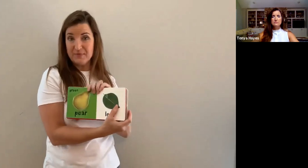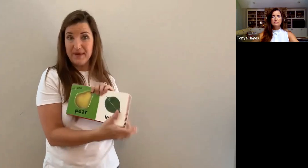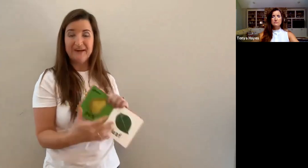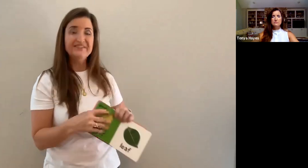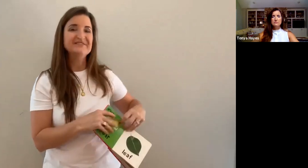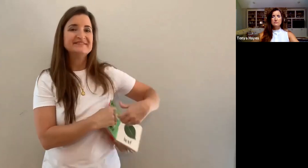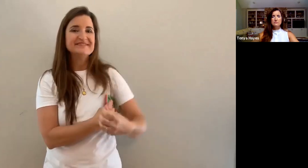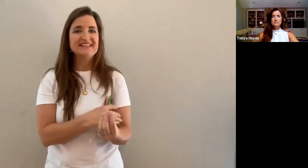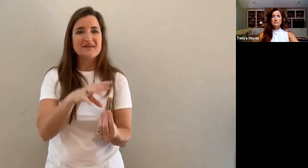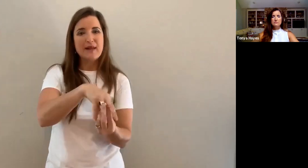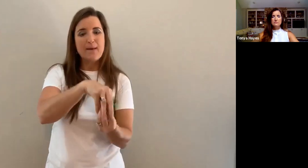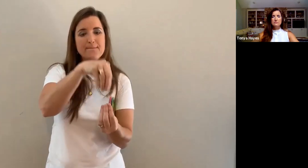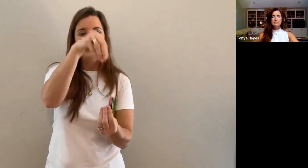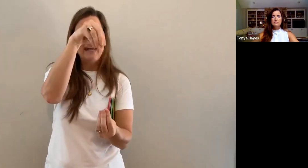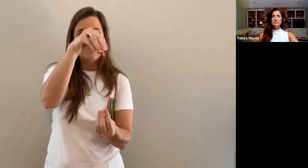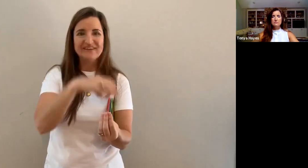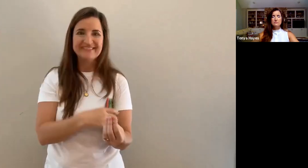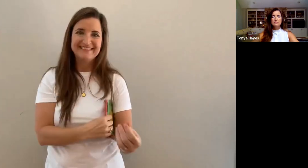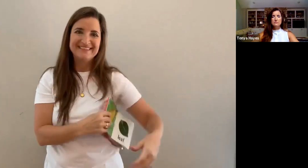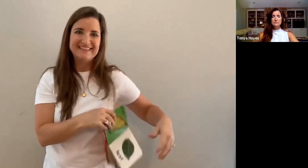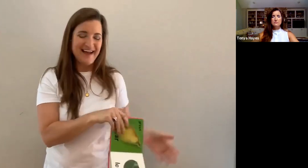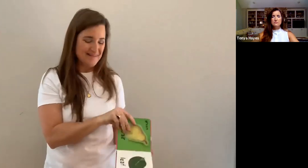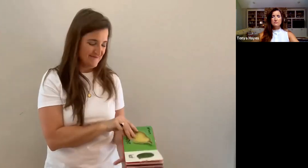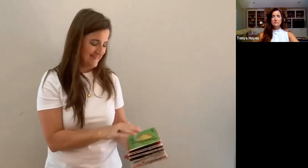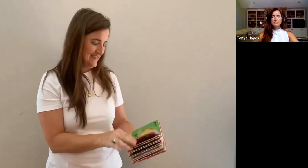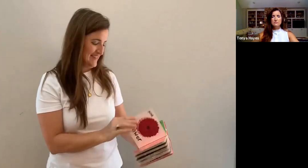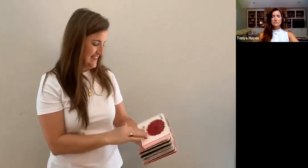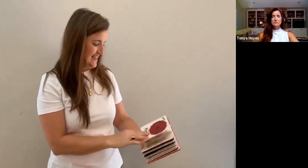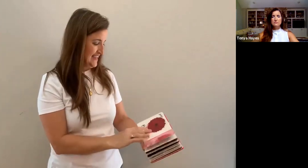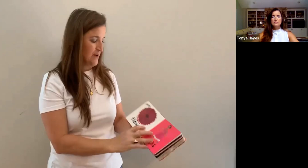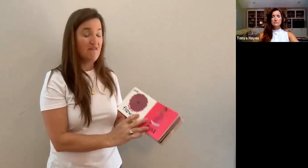Pear. Do you remember pear? That's right, pear. Good job.